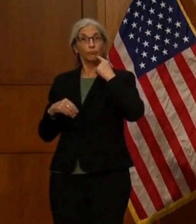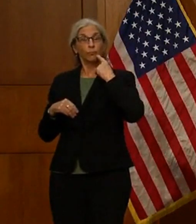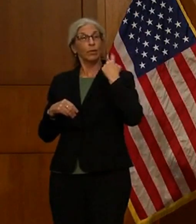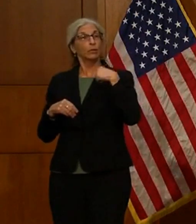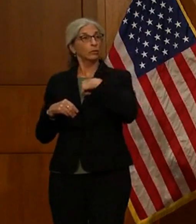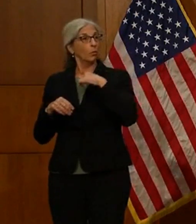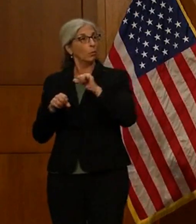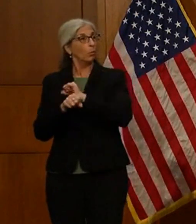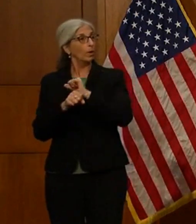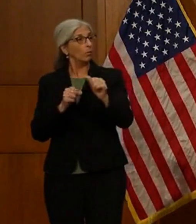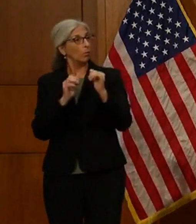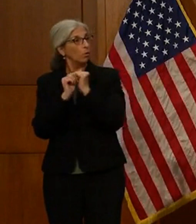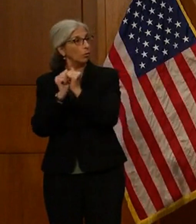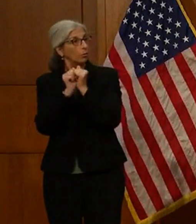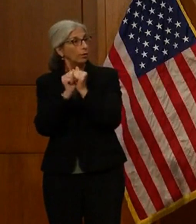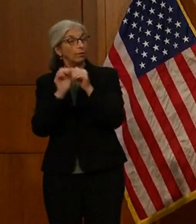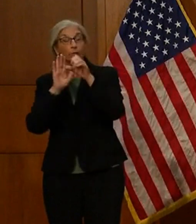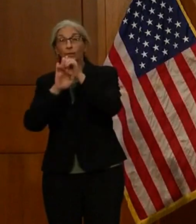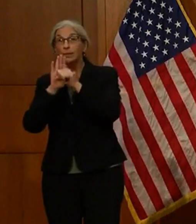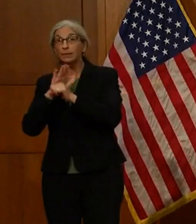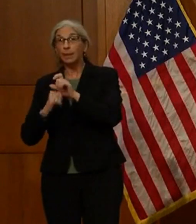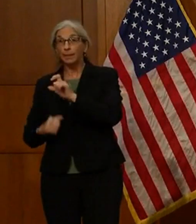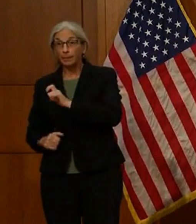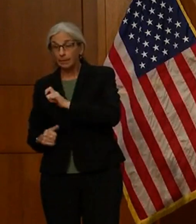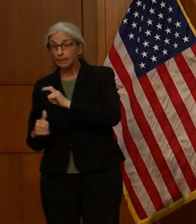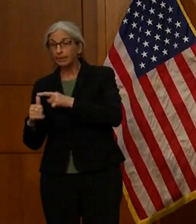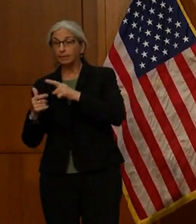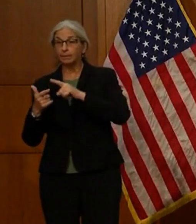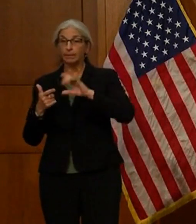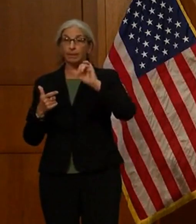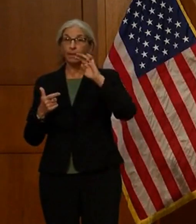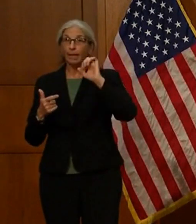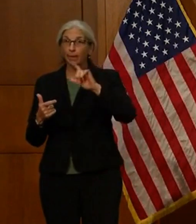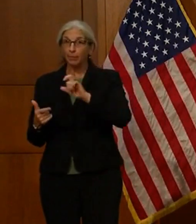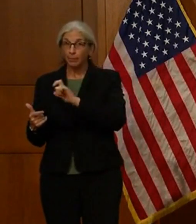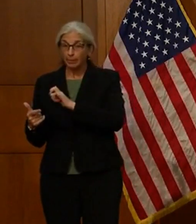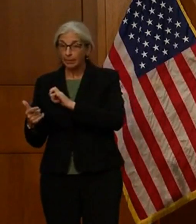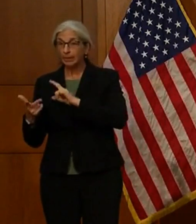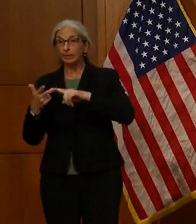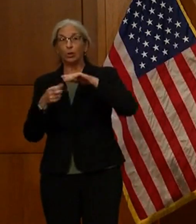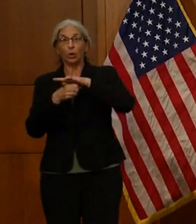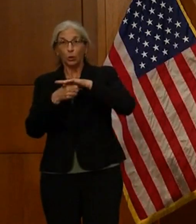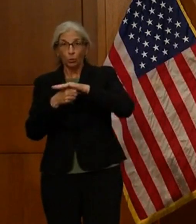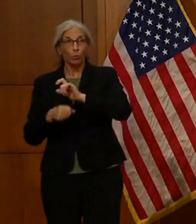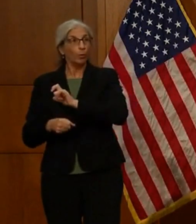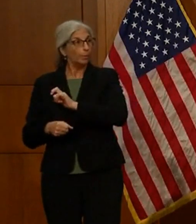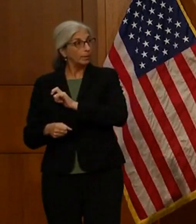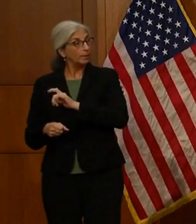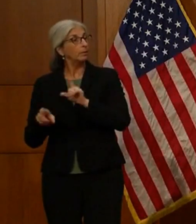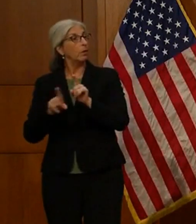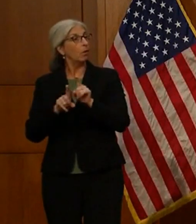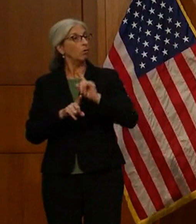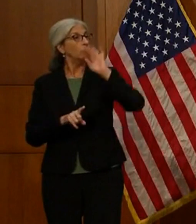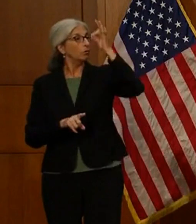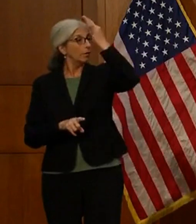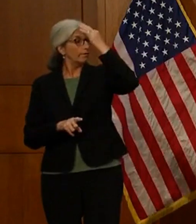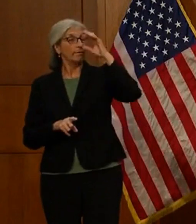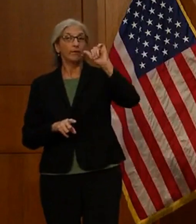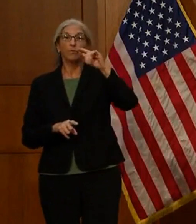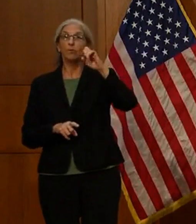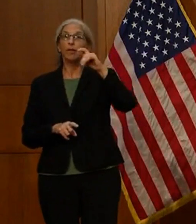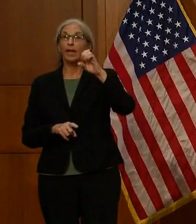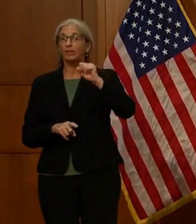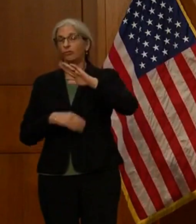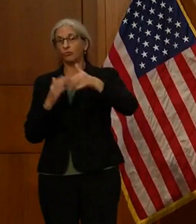we, the state police, the Capitol Police work very closely with our local police departments and also with our federal agents, and that's what